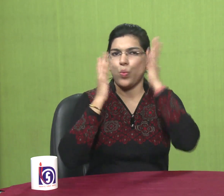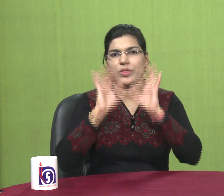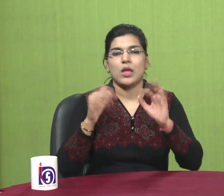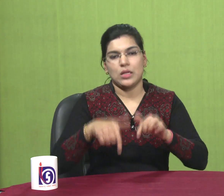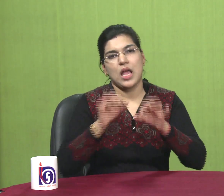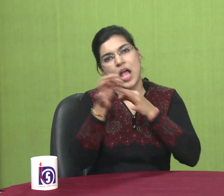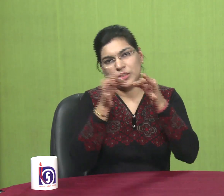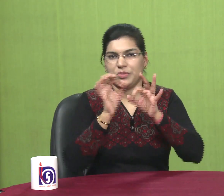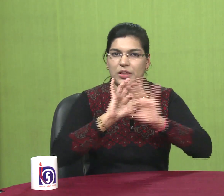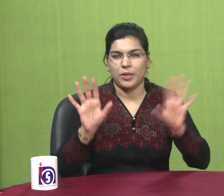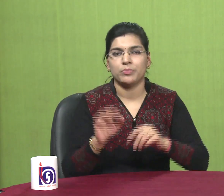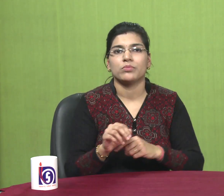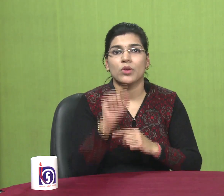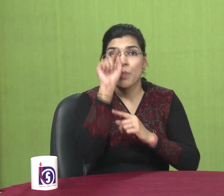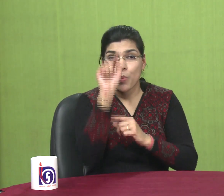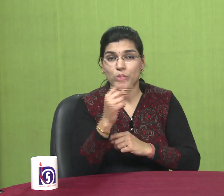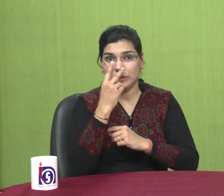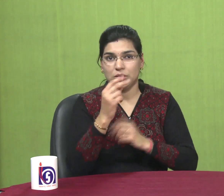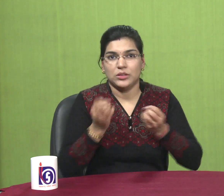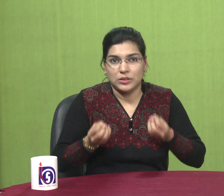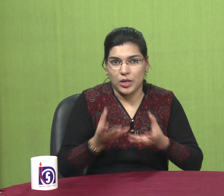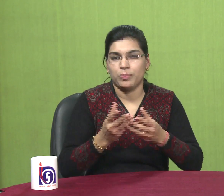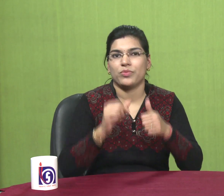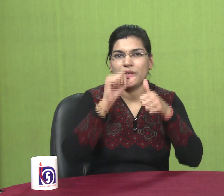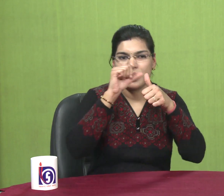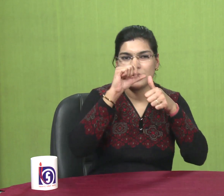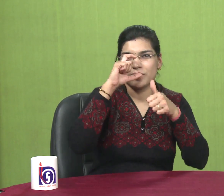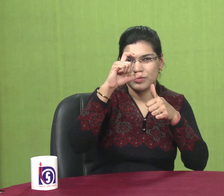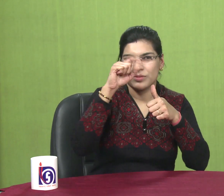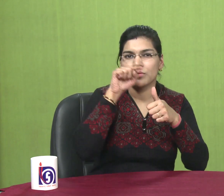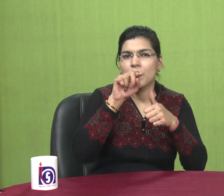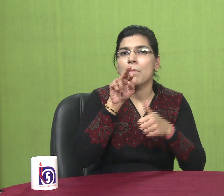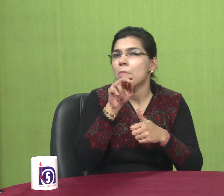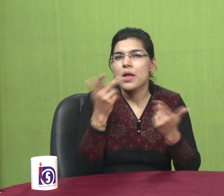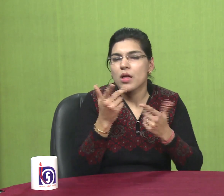AC. AC means academic institutions.